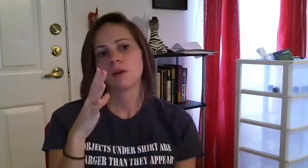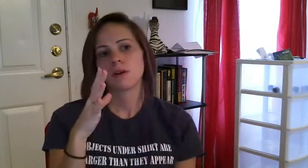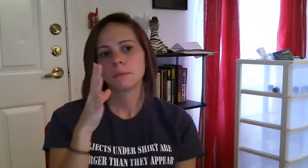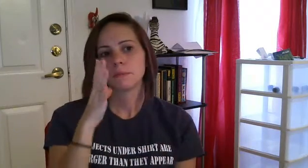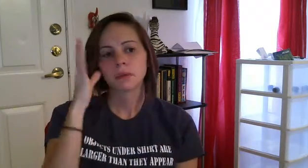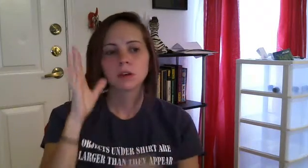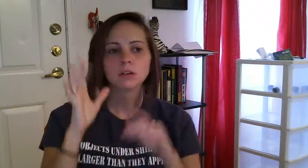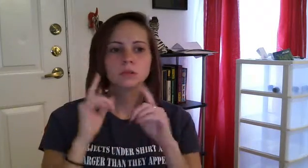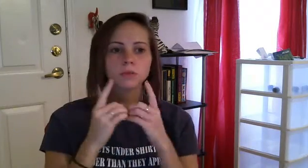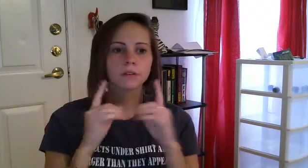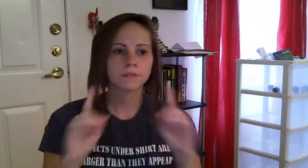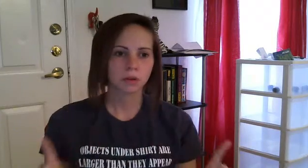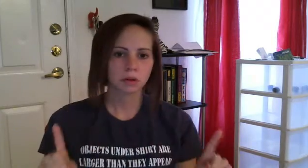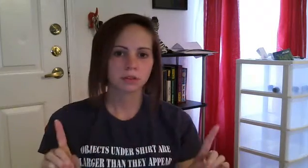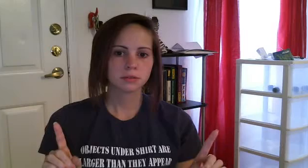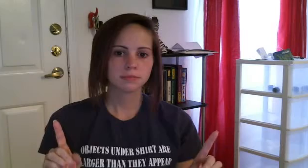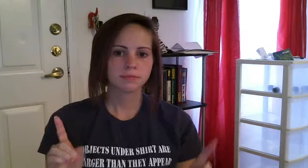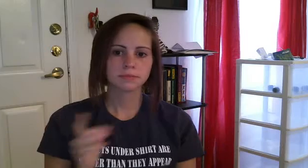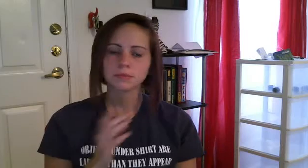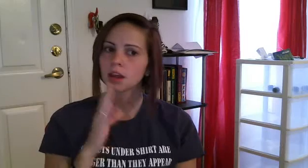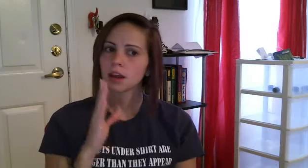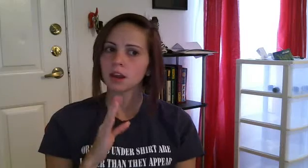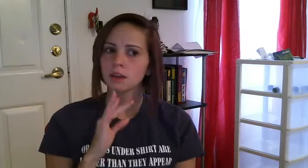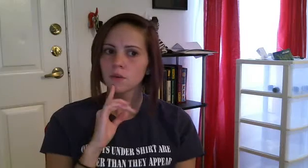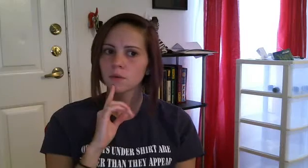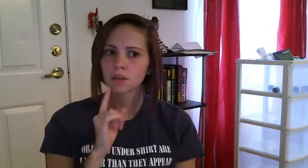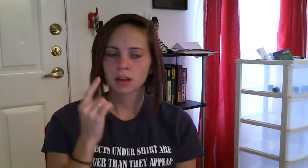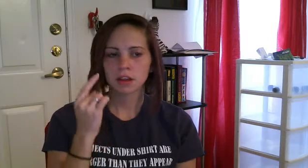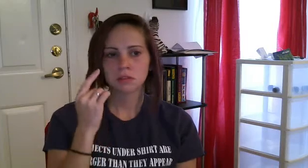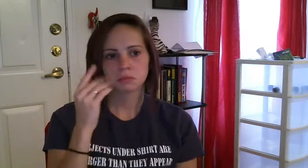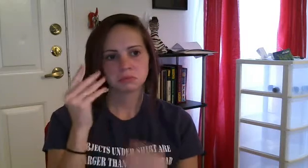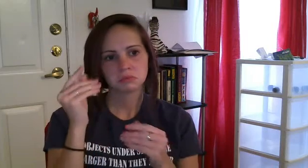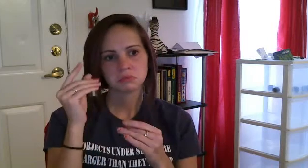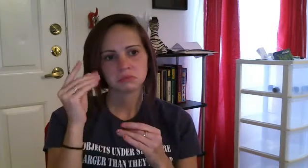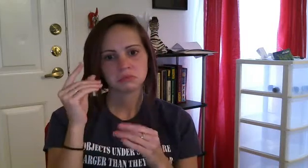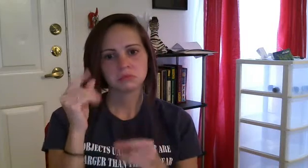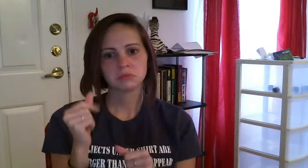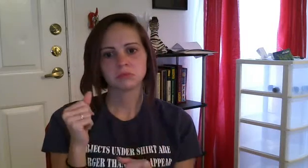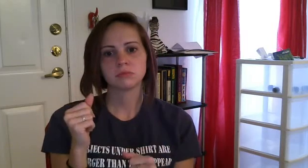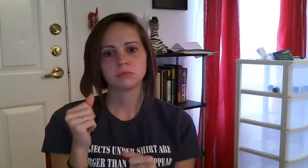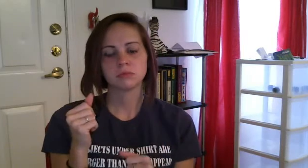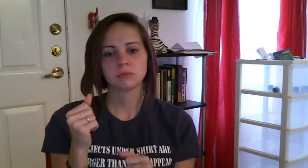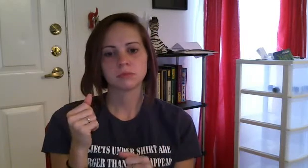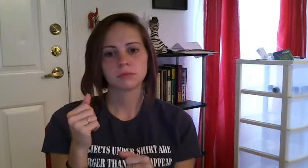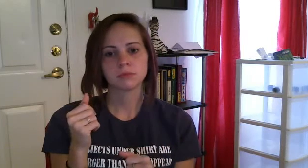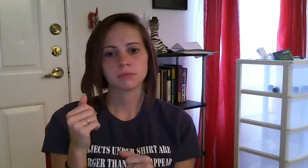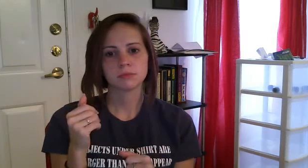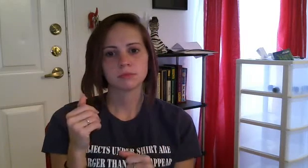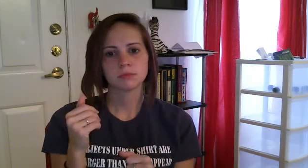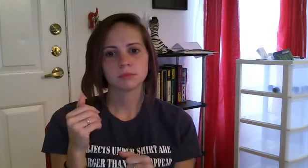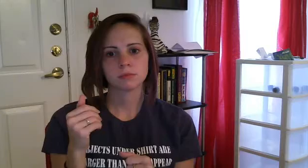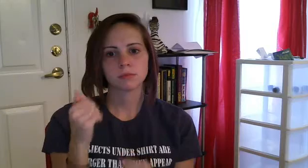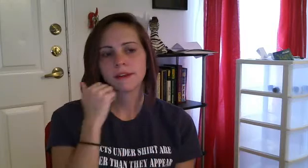And I never really thought about this until recently when I was back home and I was looking at our, every year they have class pictures. And I was looking at them and I